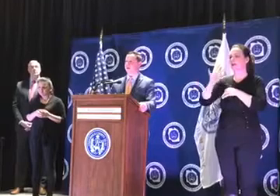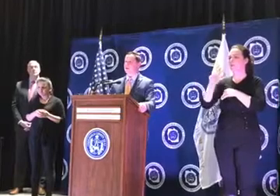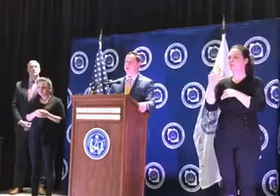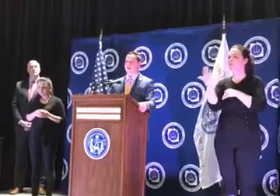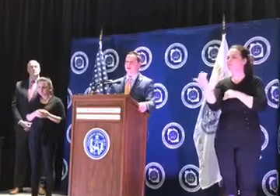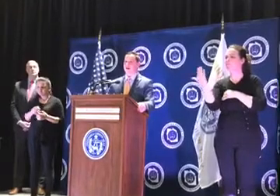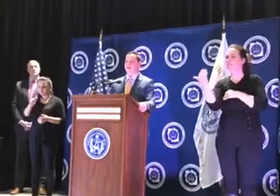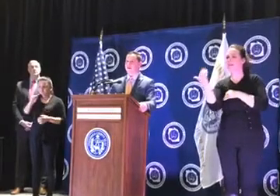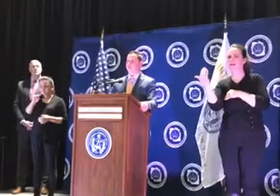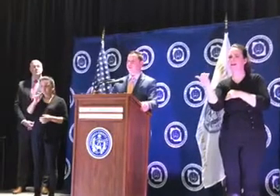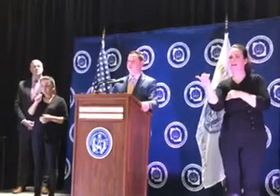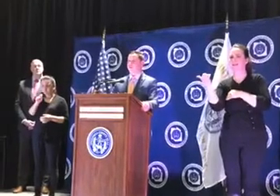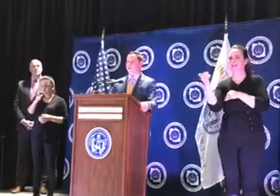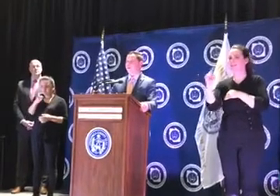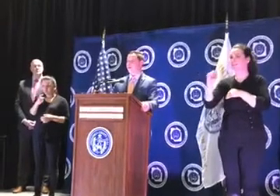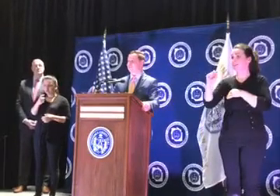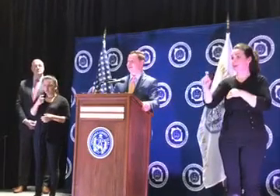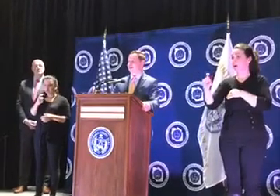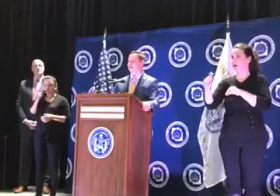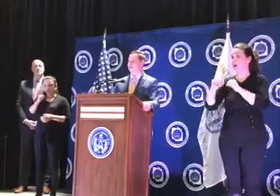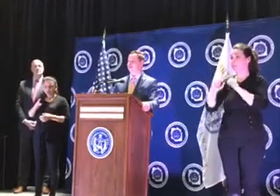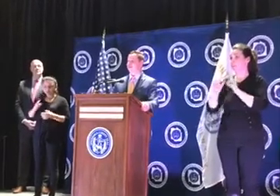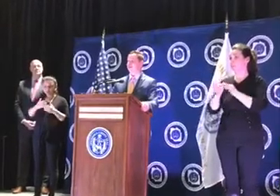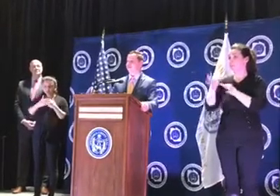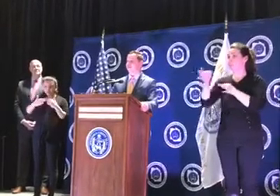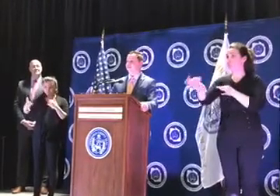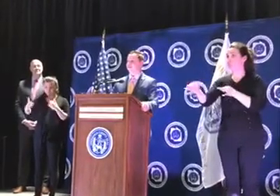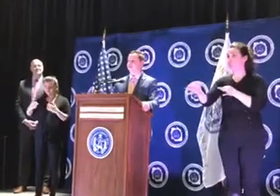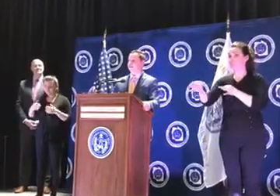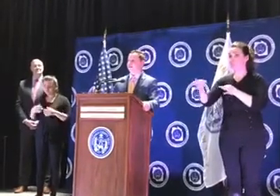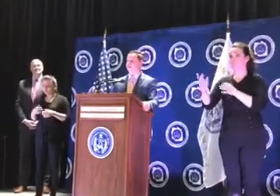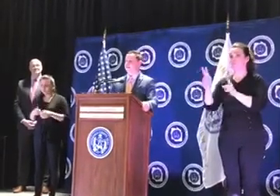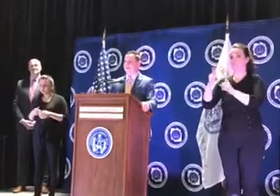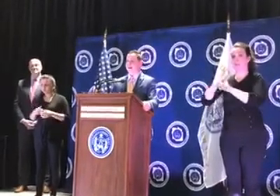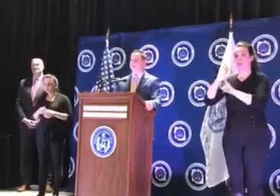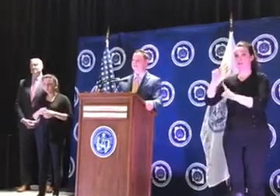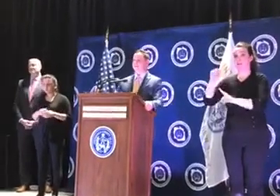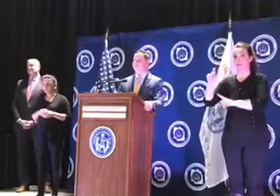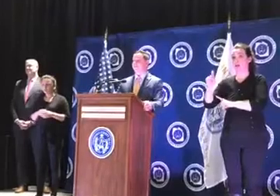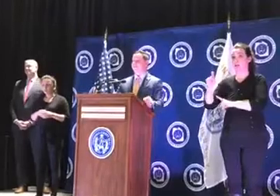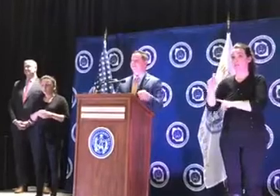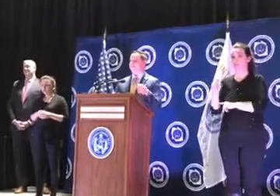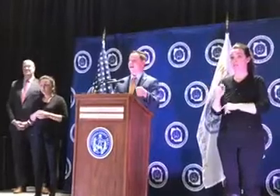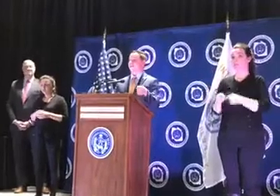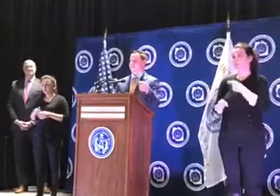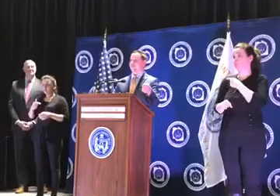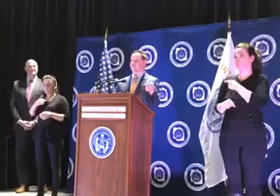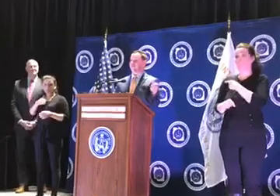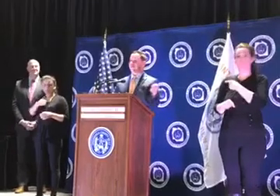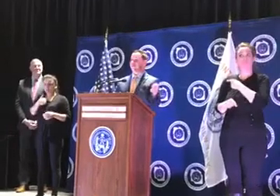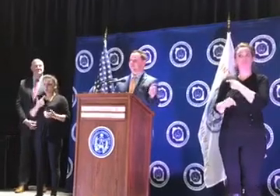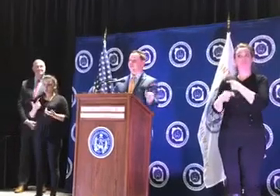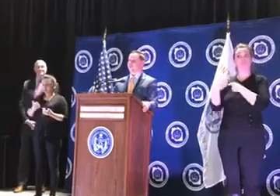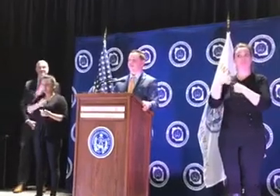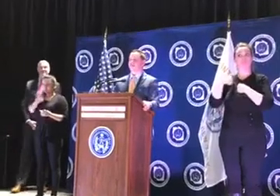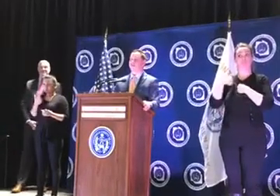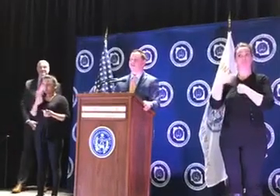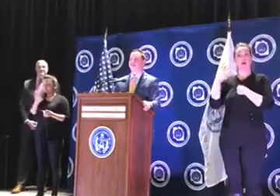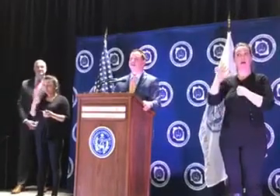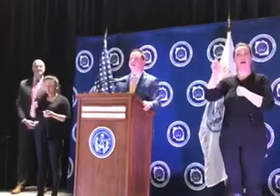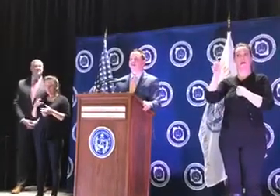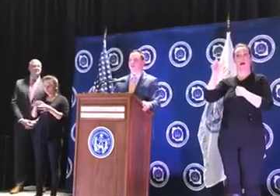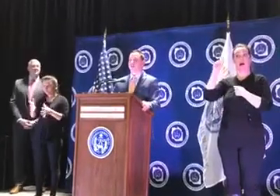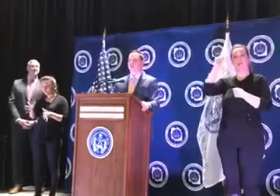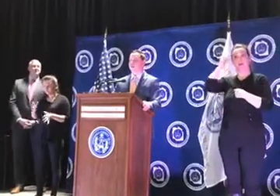refund check. I told them that I am not the IRS nor the president. It was not me, but they could still file and get their refund check if they wanted